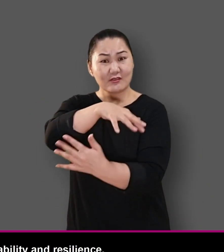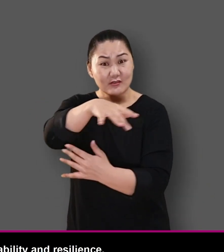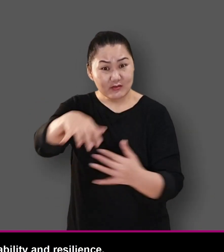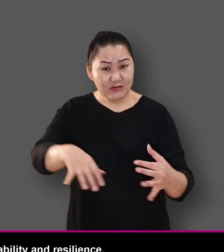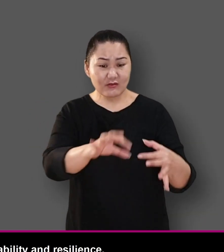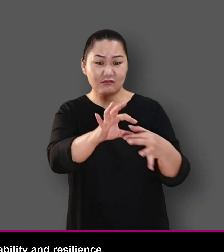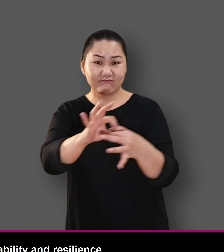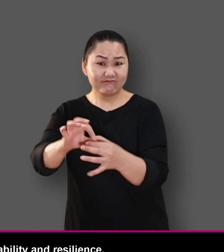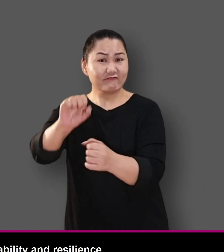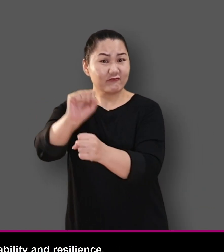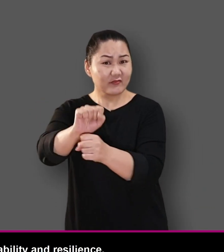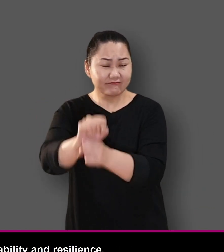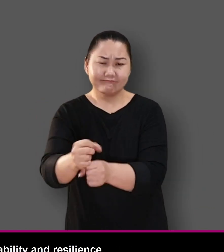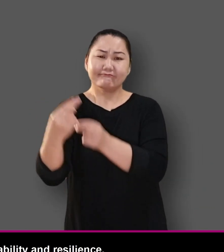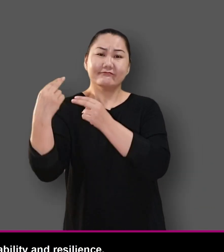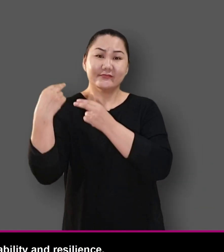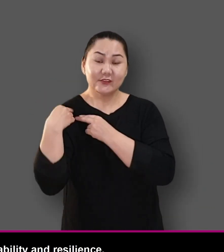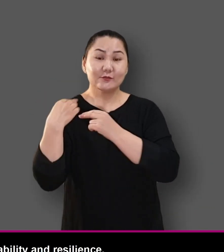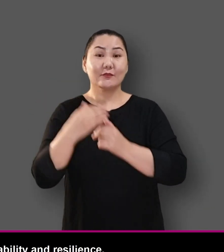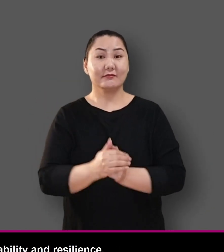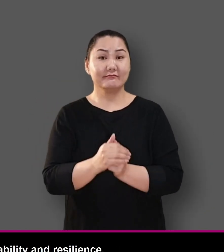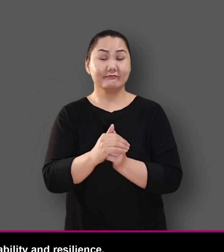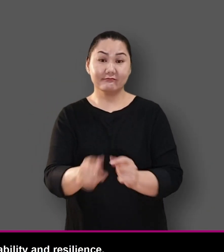social accountability, and resilience.